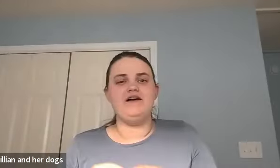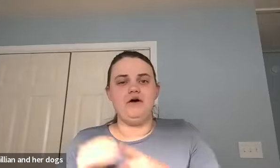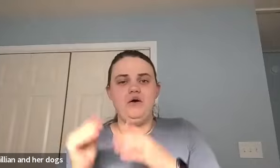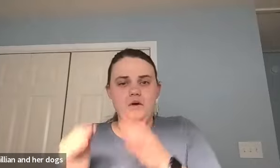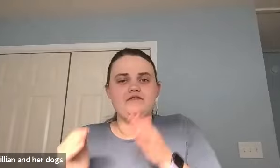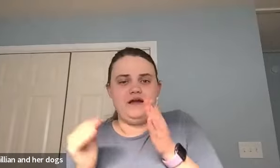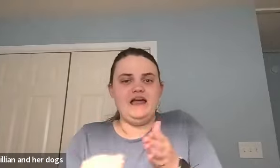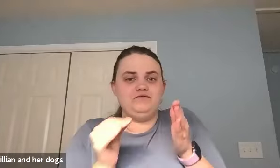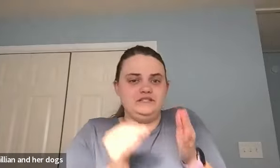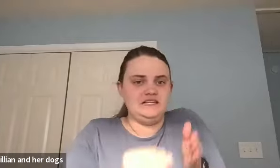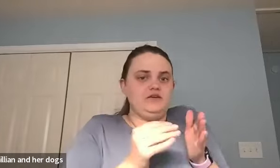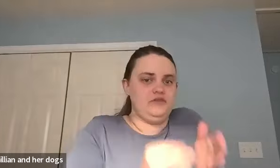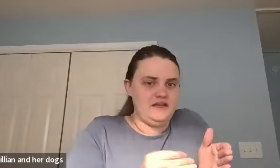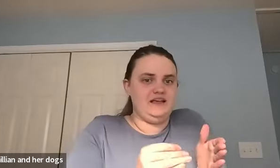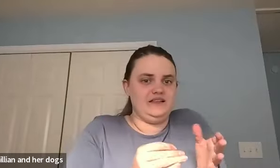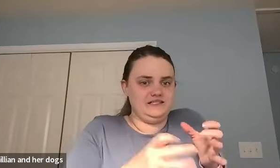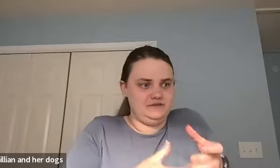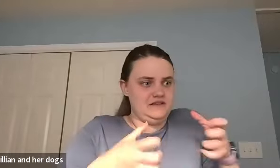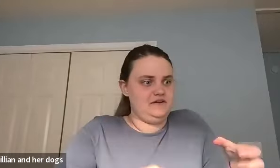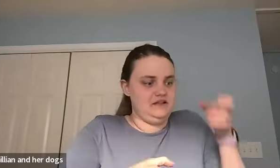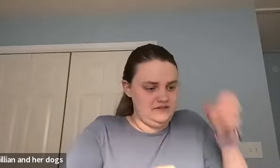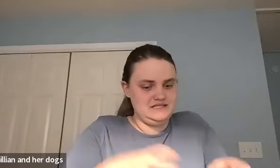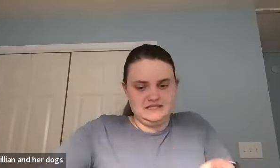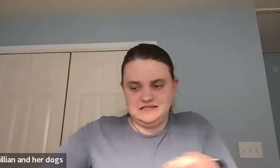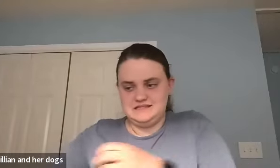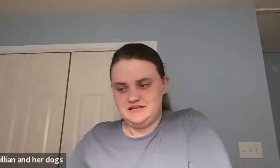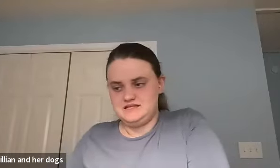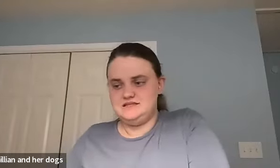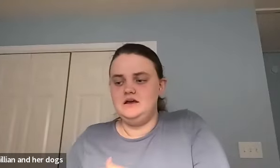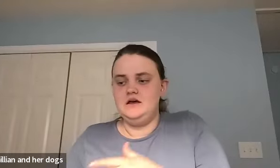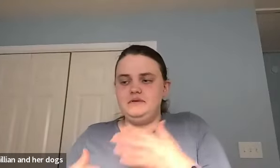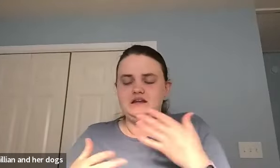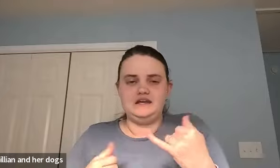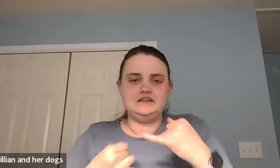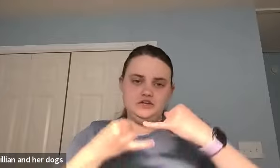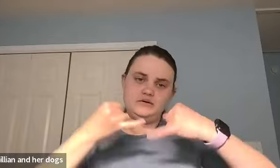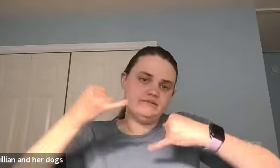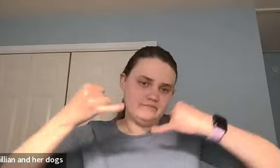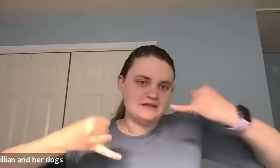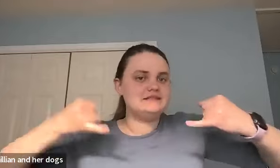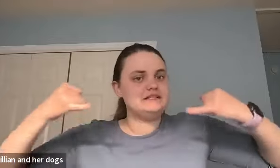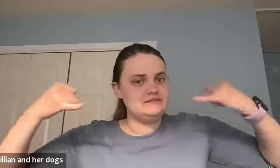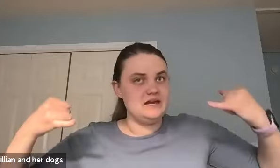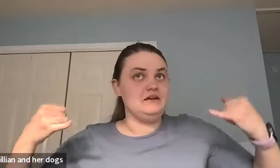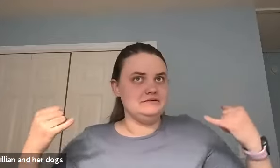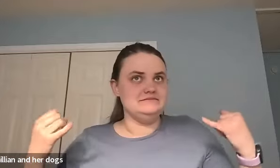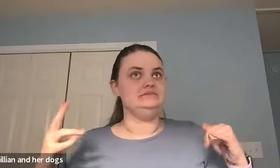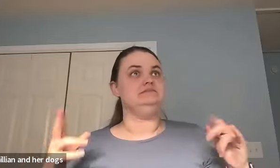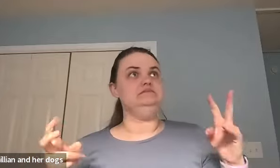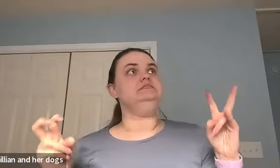a word for every single thing, like specifically this, and this. But in ASL, pasta and spaghetti are the